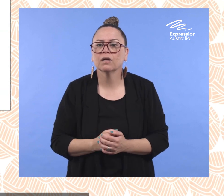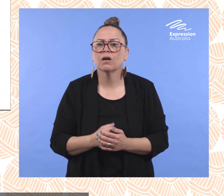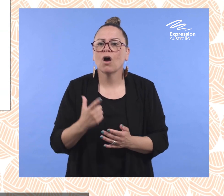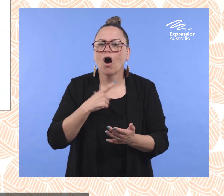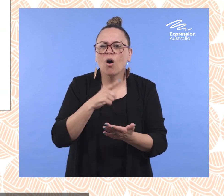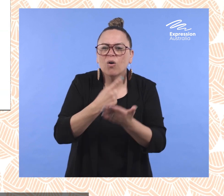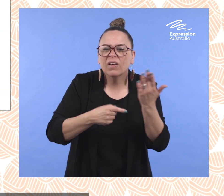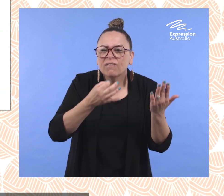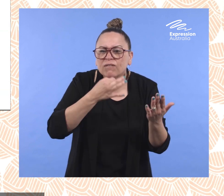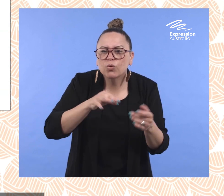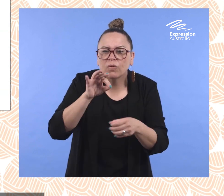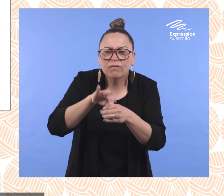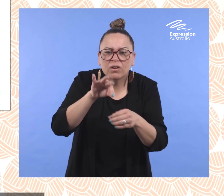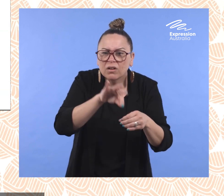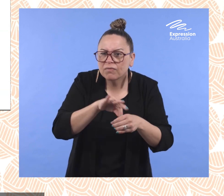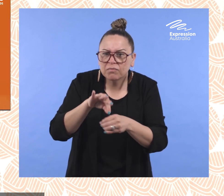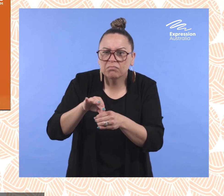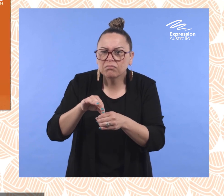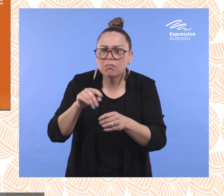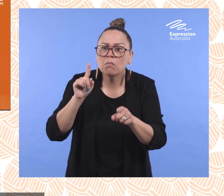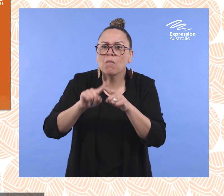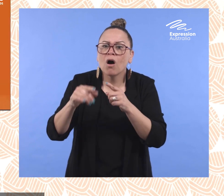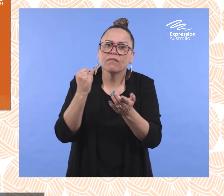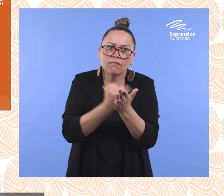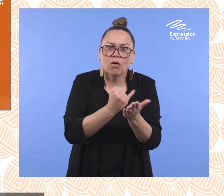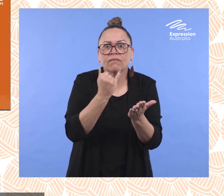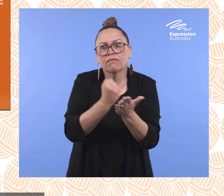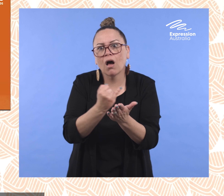particularly why we haven't had any successful.